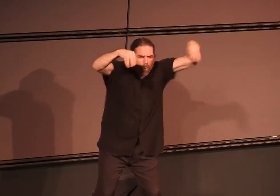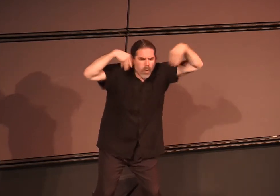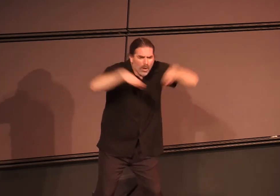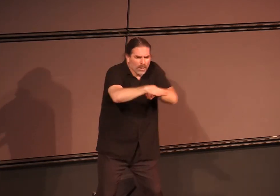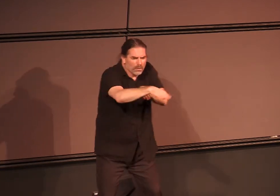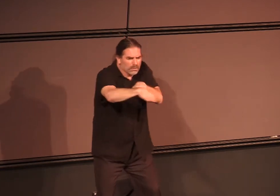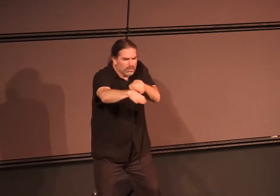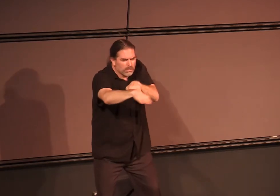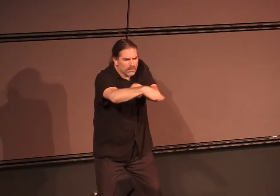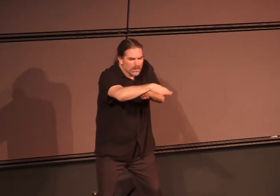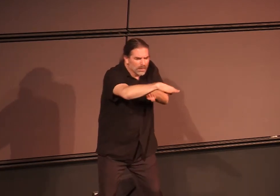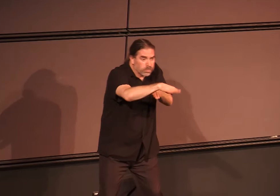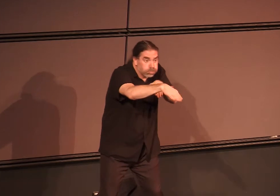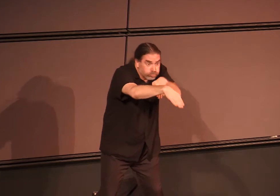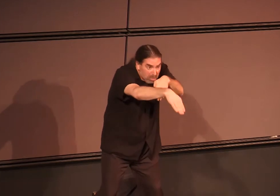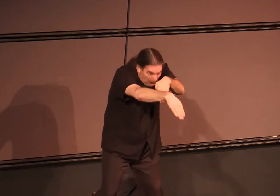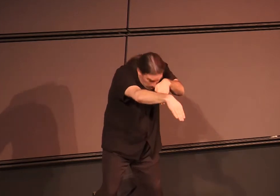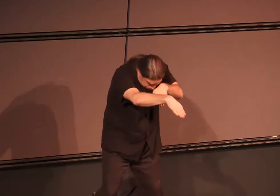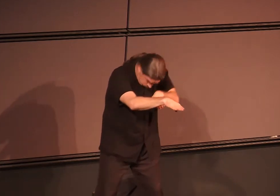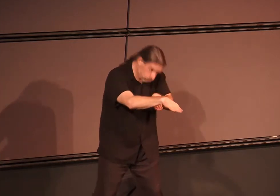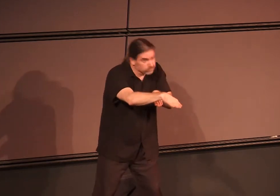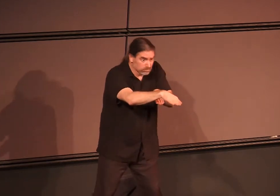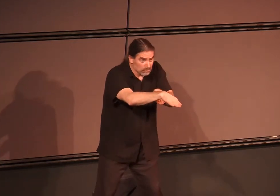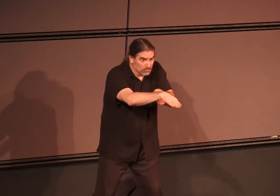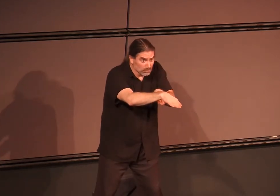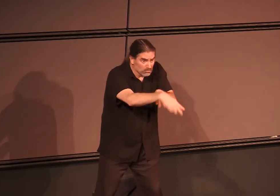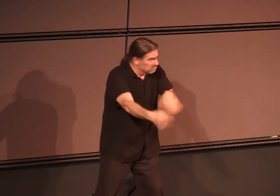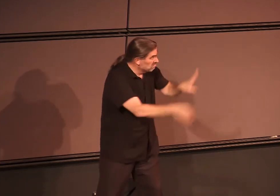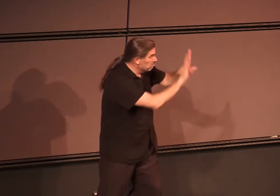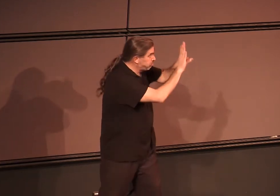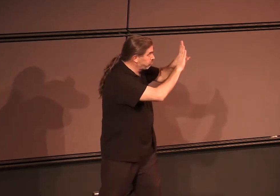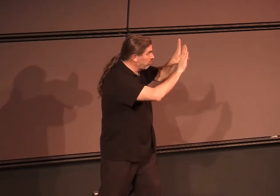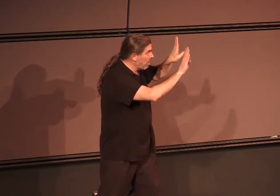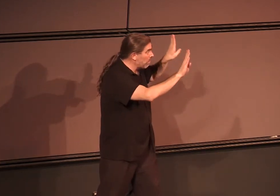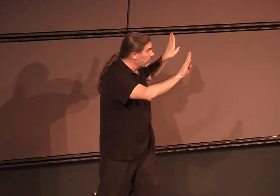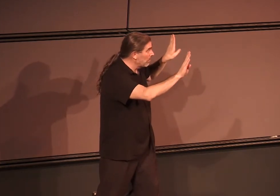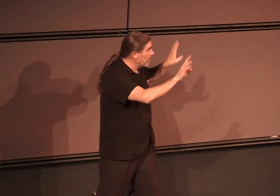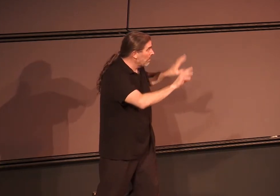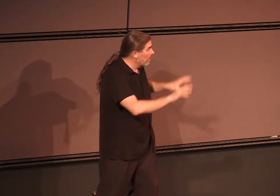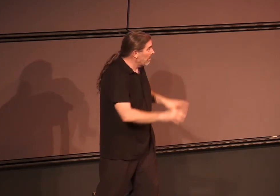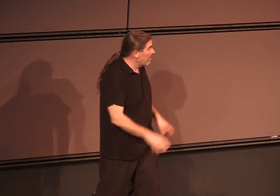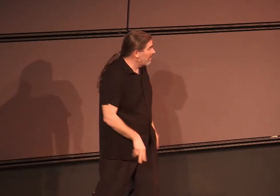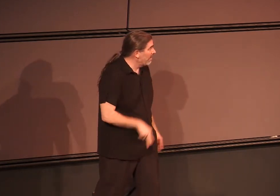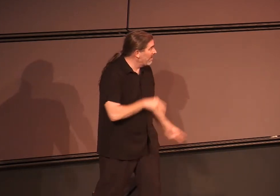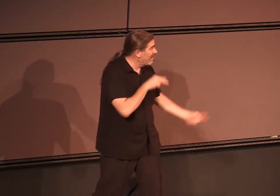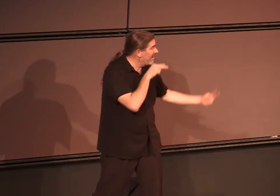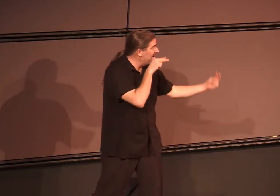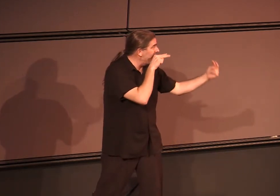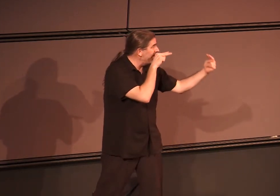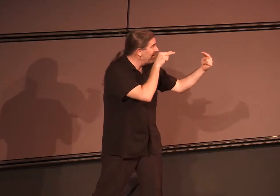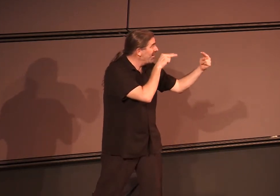Lights flickering. The train brakes. The doors open. Our